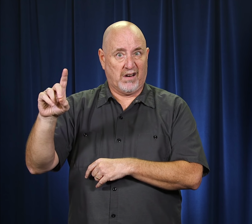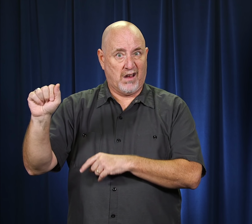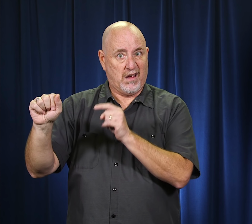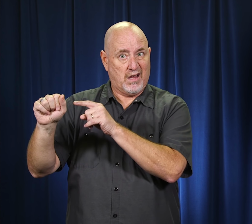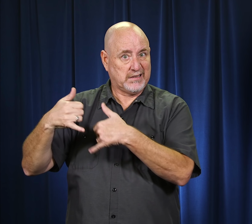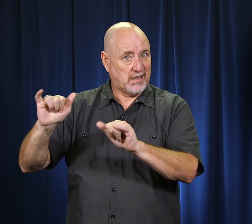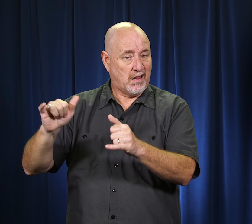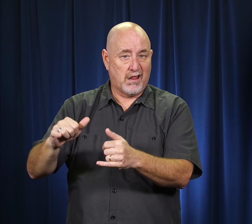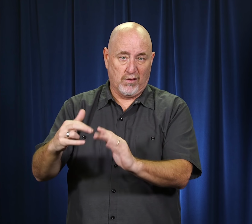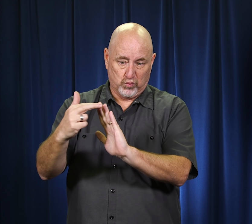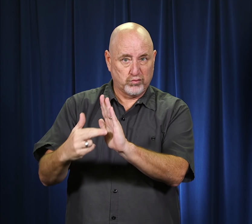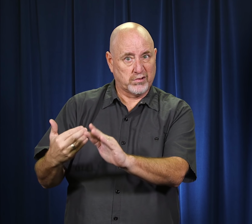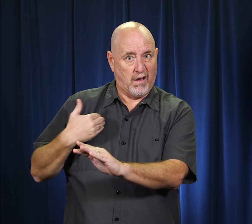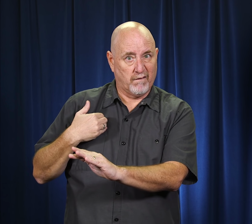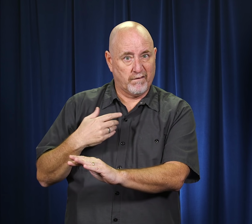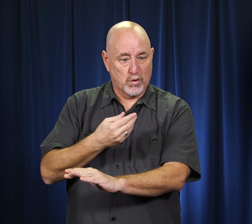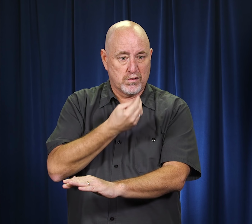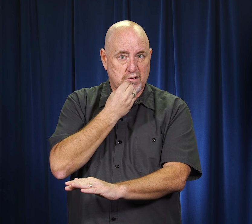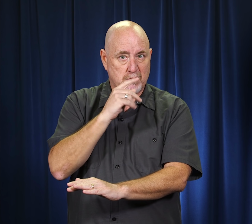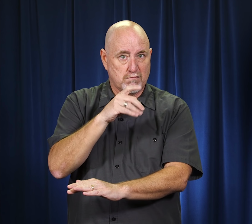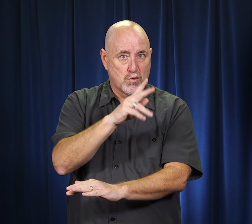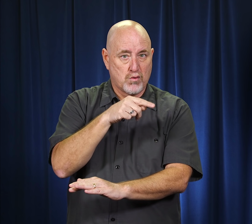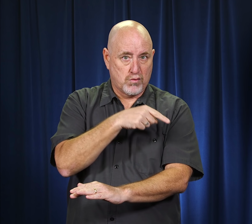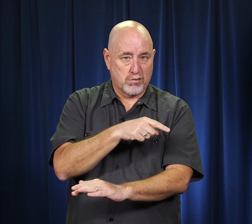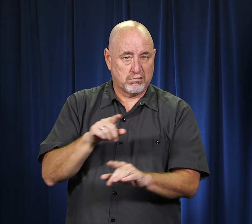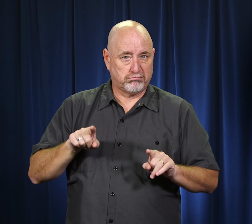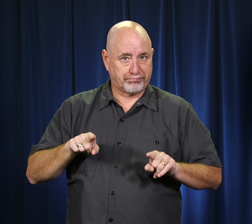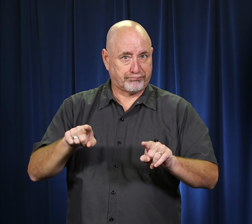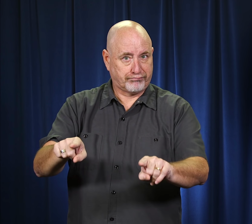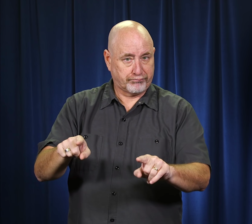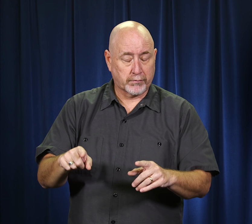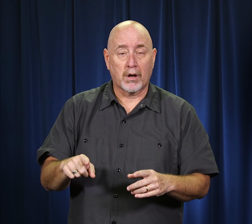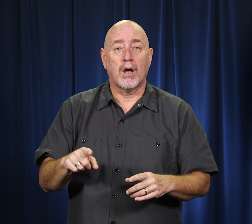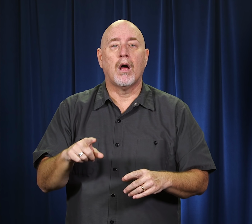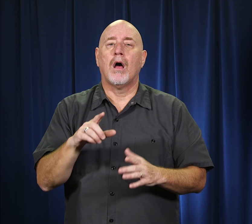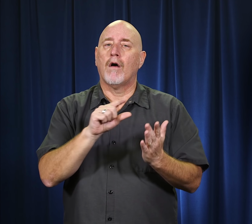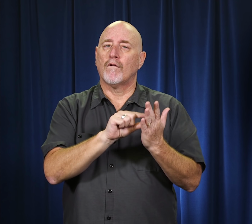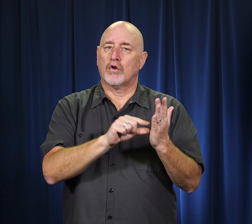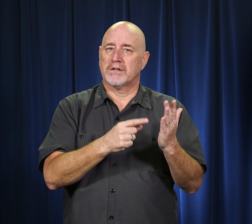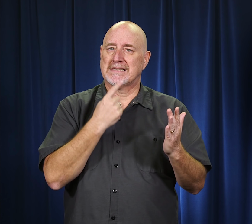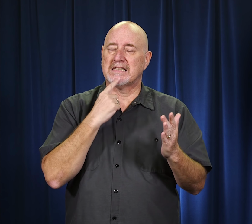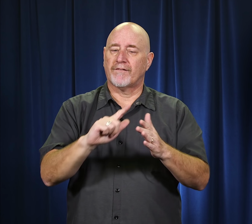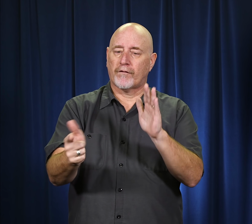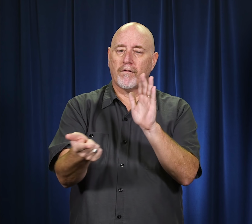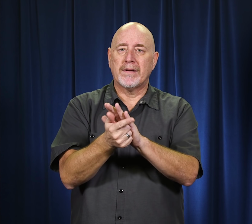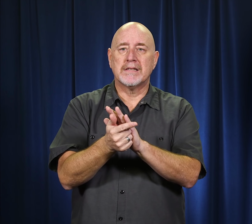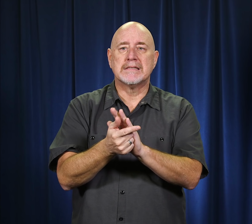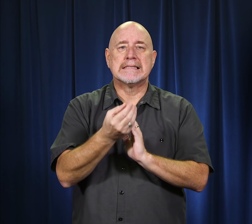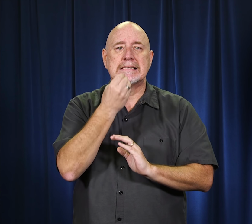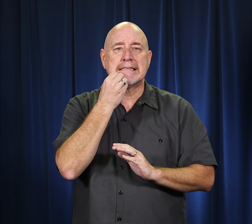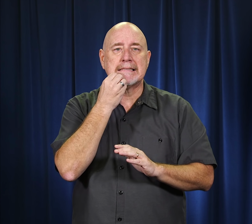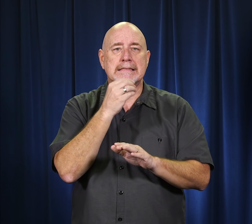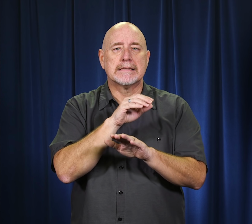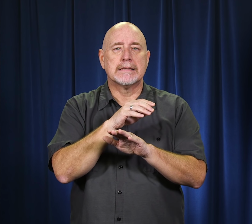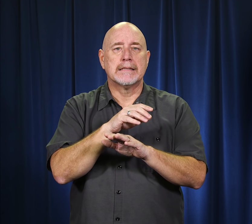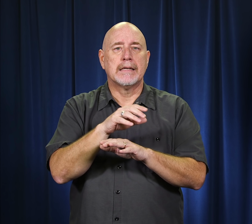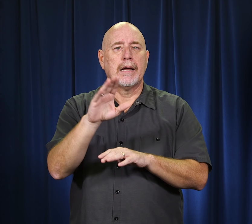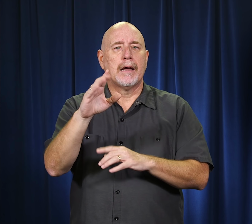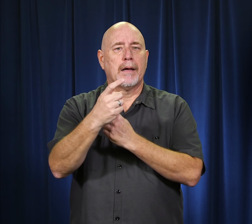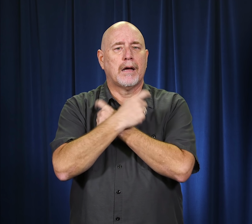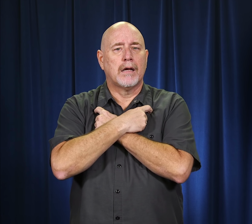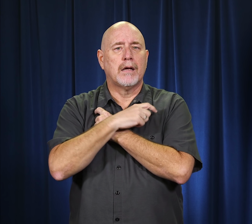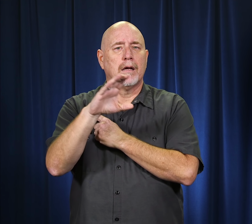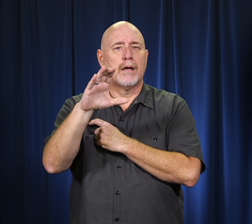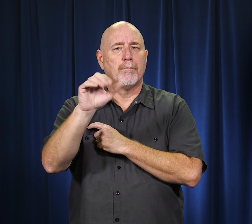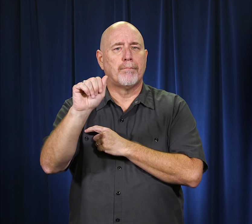FDA puts regulations in along those lines. The text also forbids the consumption of bats.